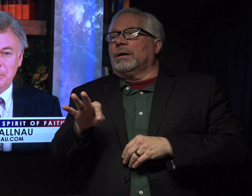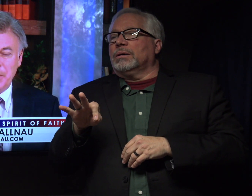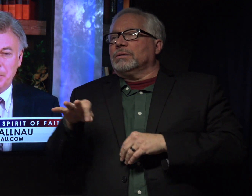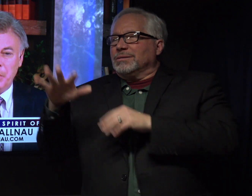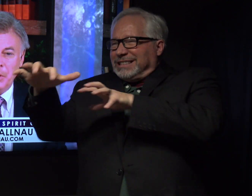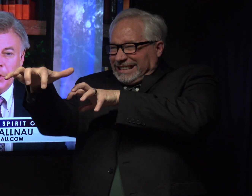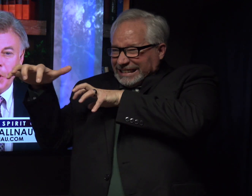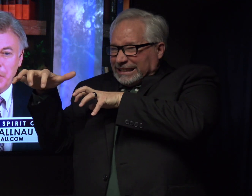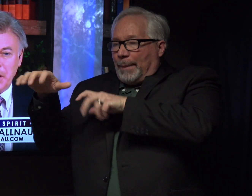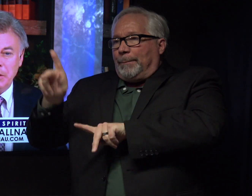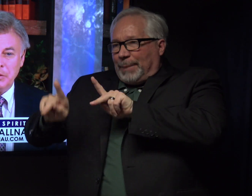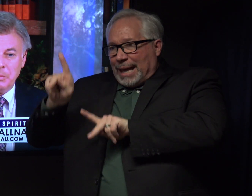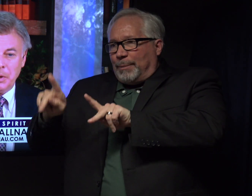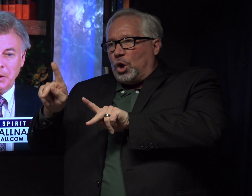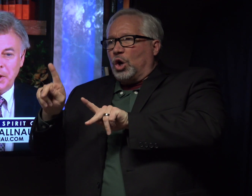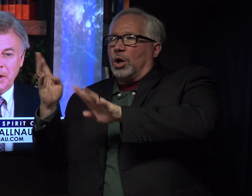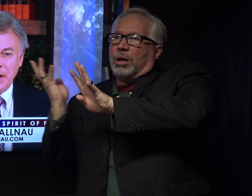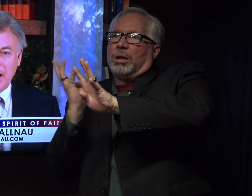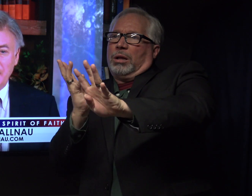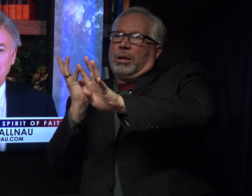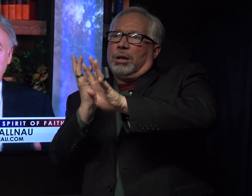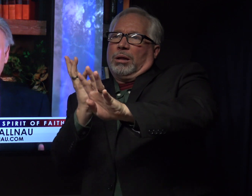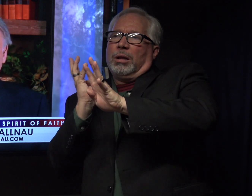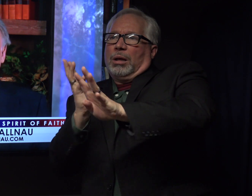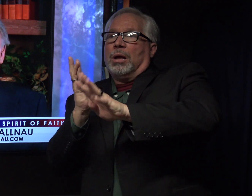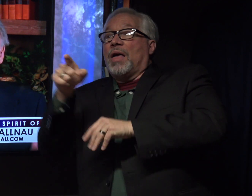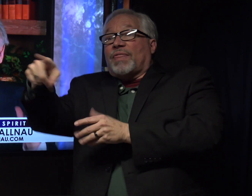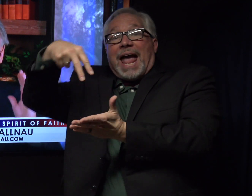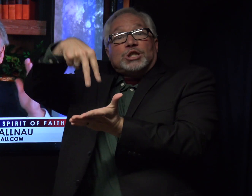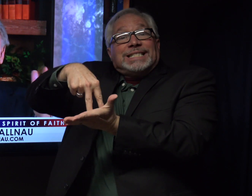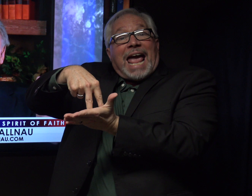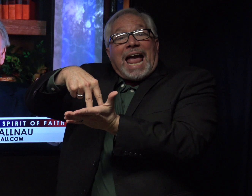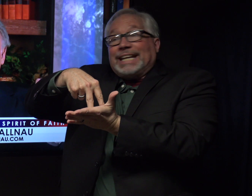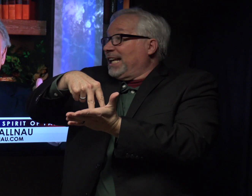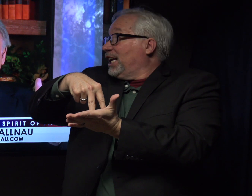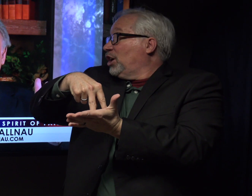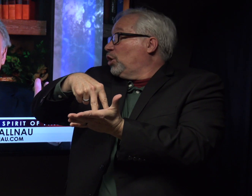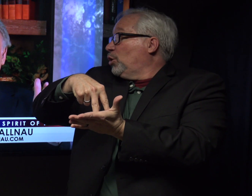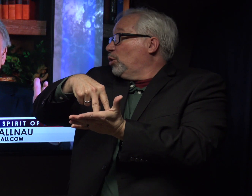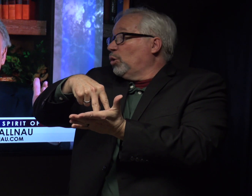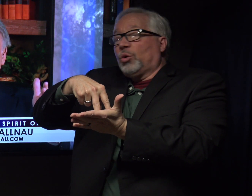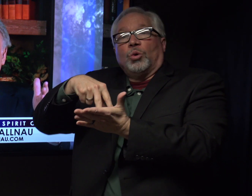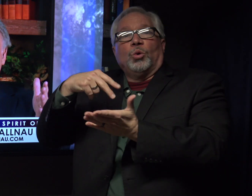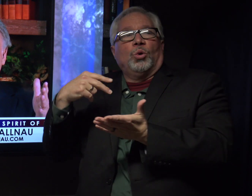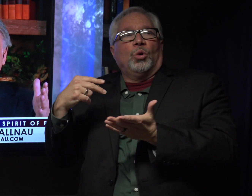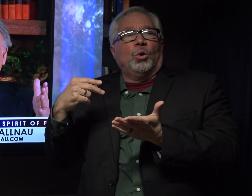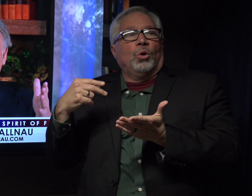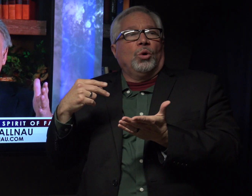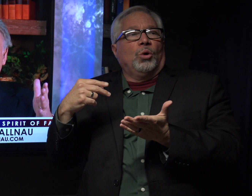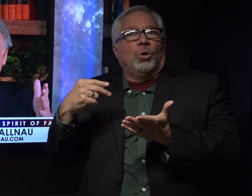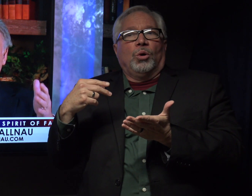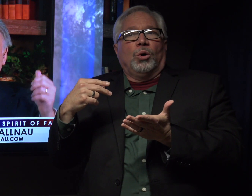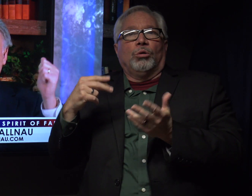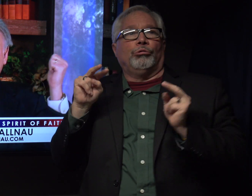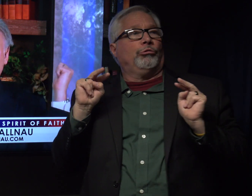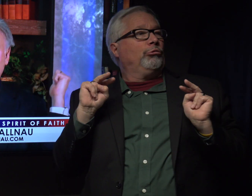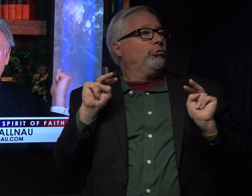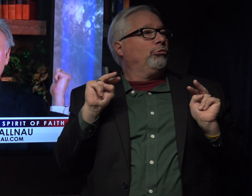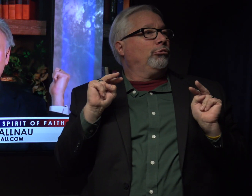people going into the building, and they're standing there facing this way like, hey, do you think maybe we should have someone on the left of